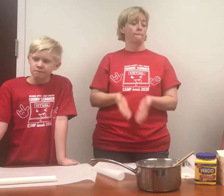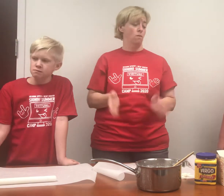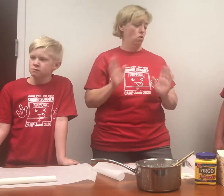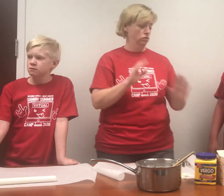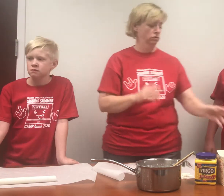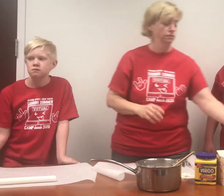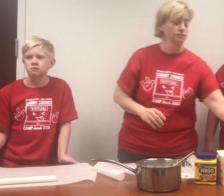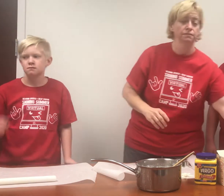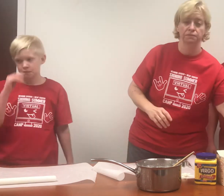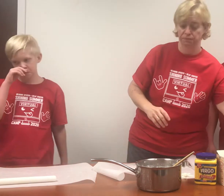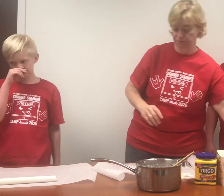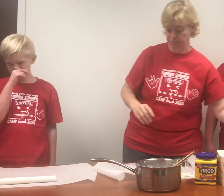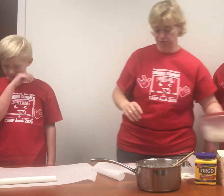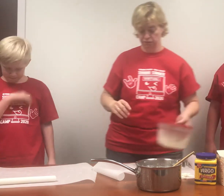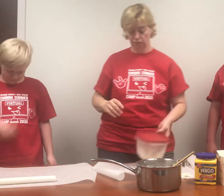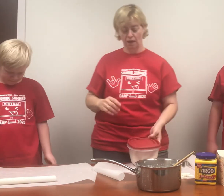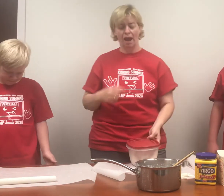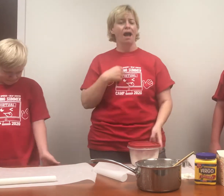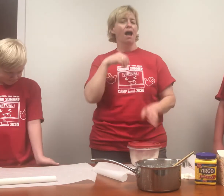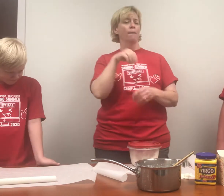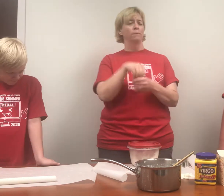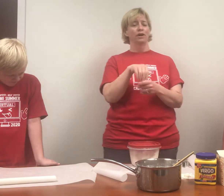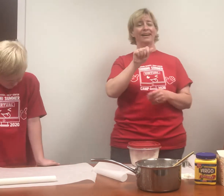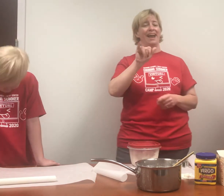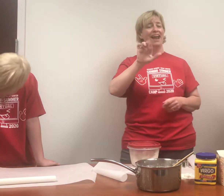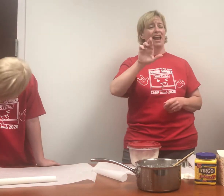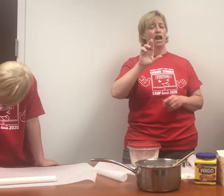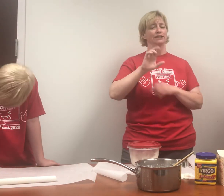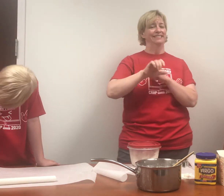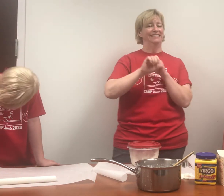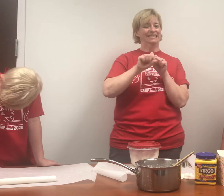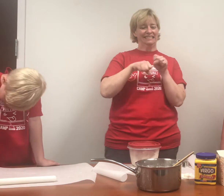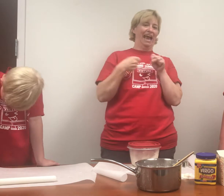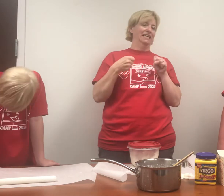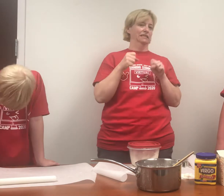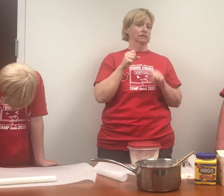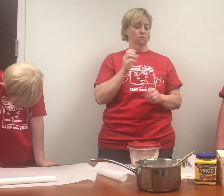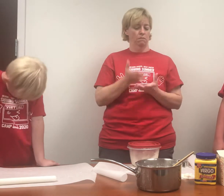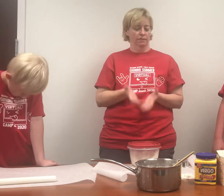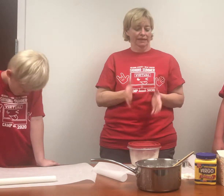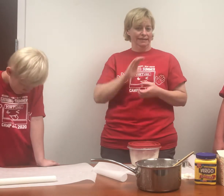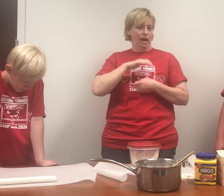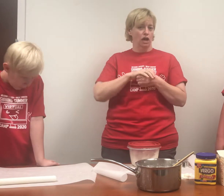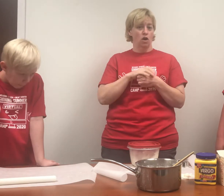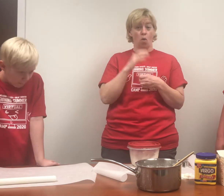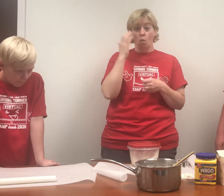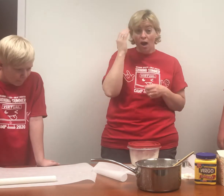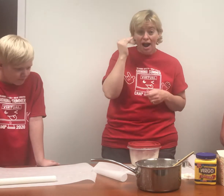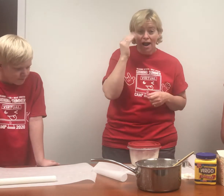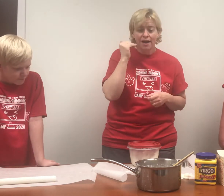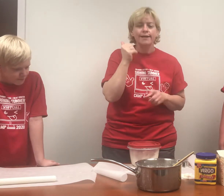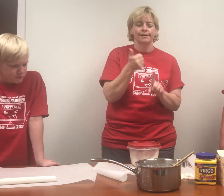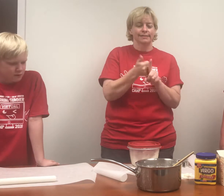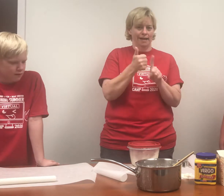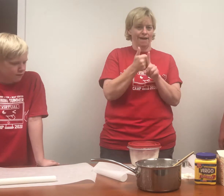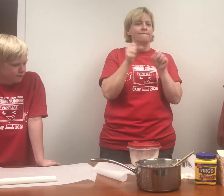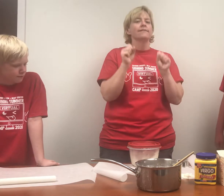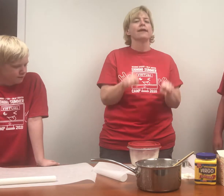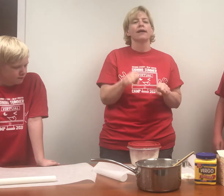After that, you're going to take it out, and you'll put it in a different bowl. I put it in an airtight